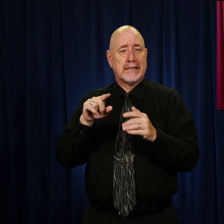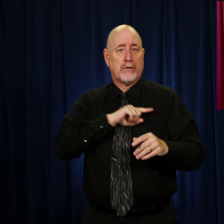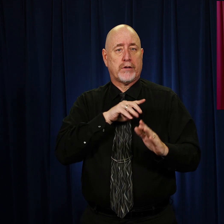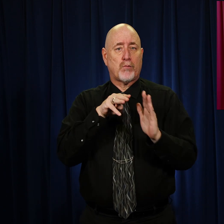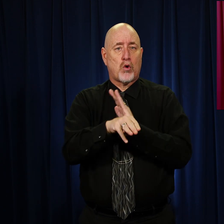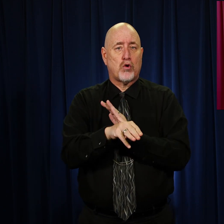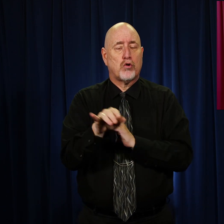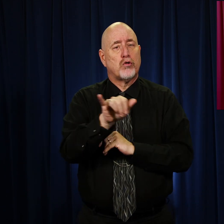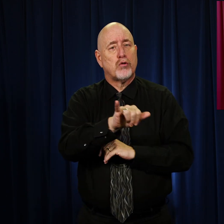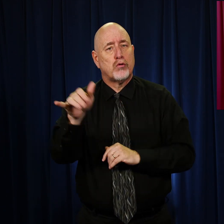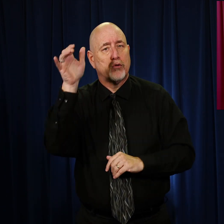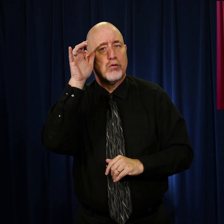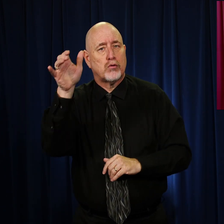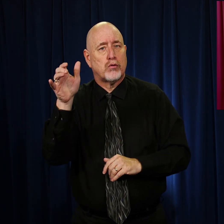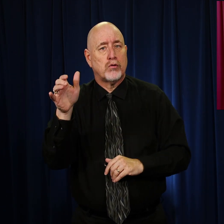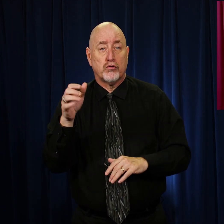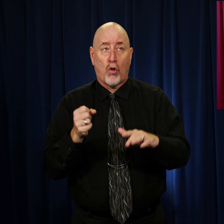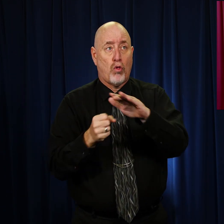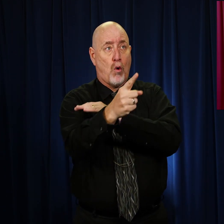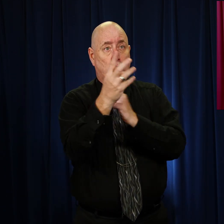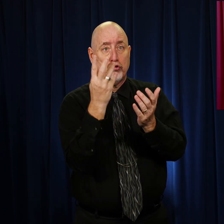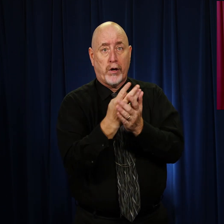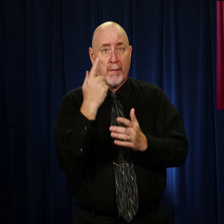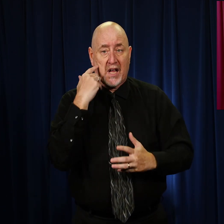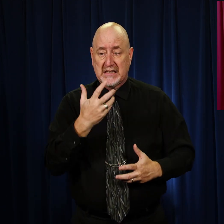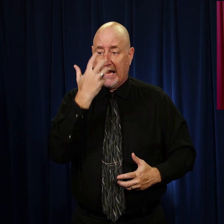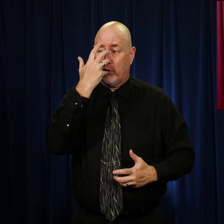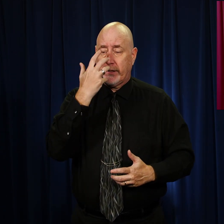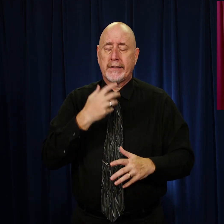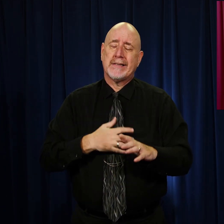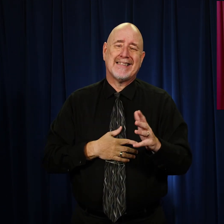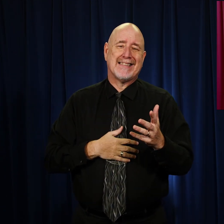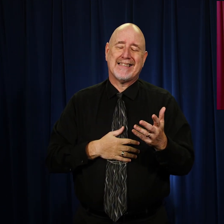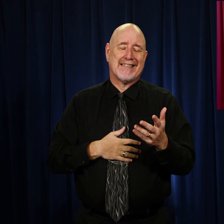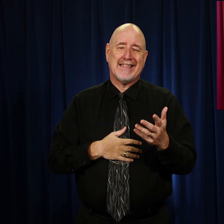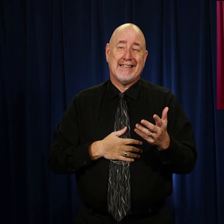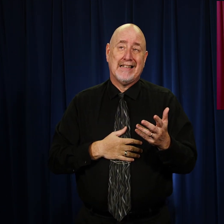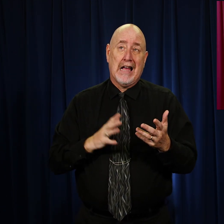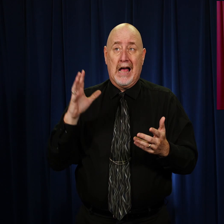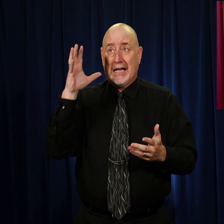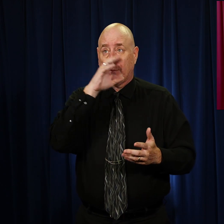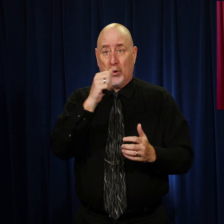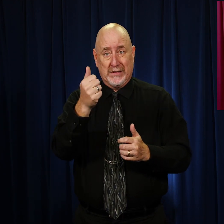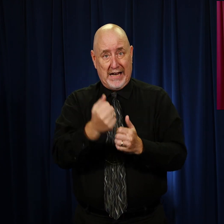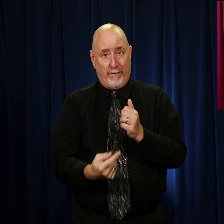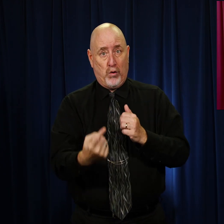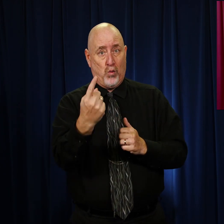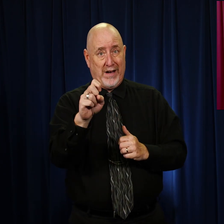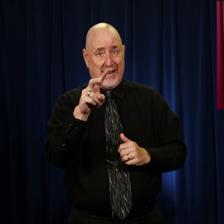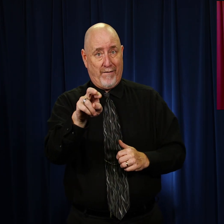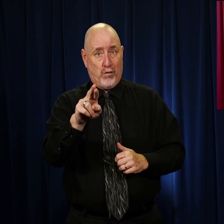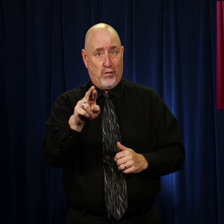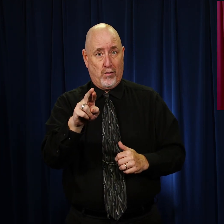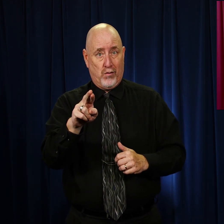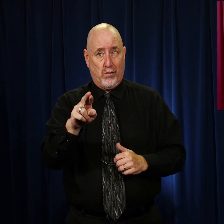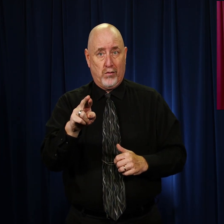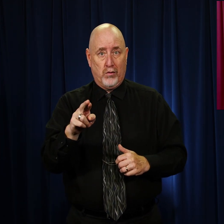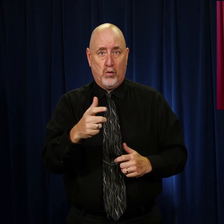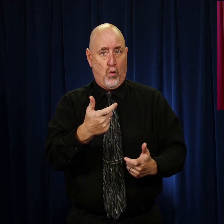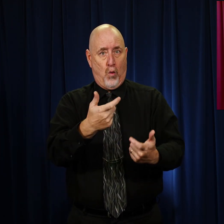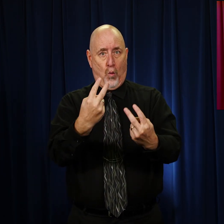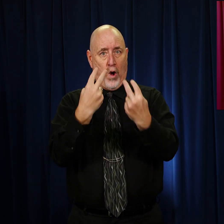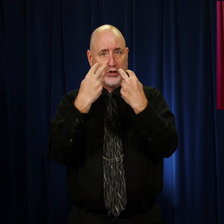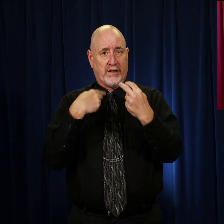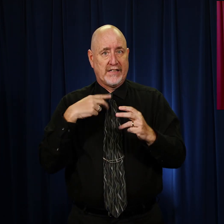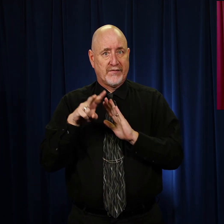murder, that should they be thrown in jail because they got angry? I suppose that everybody that is watching these